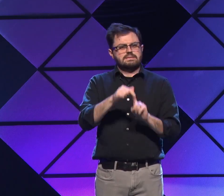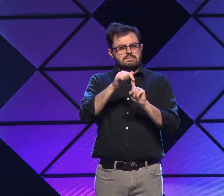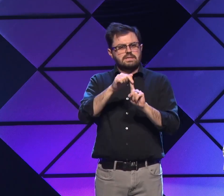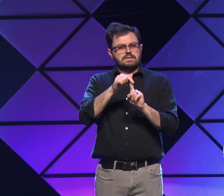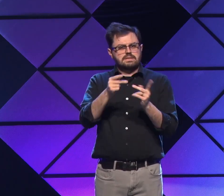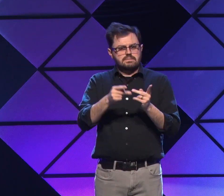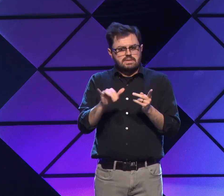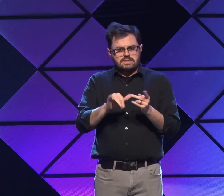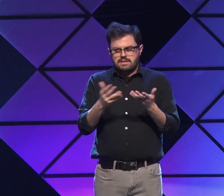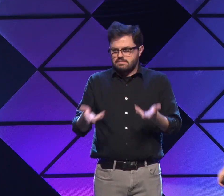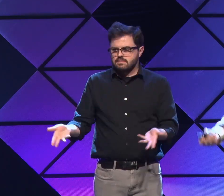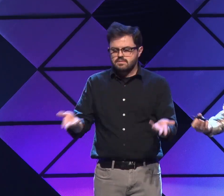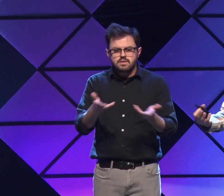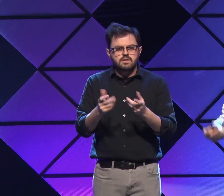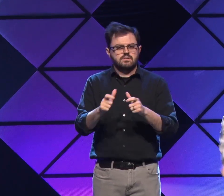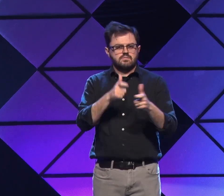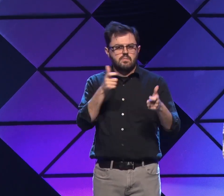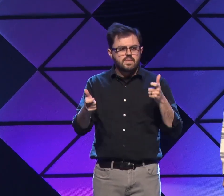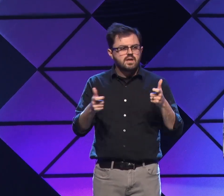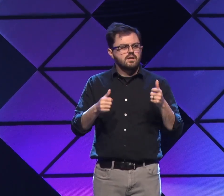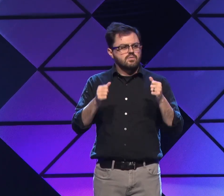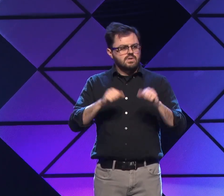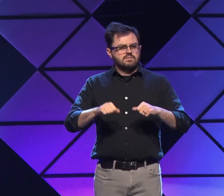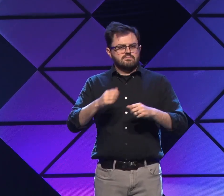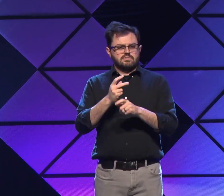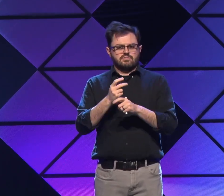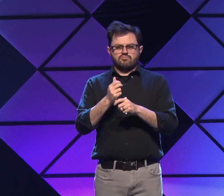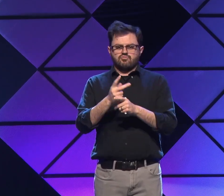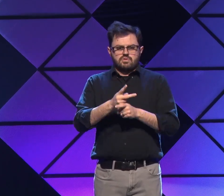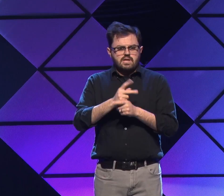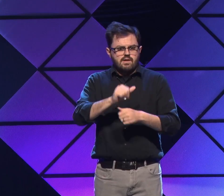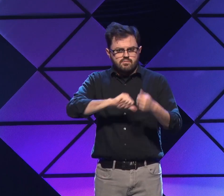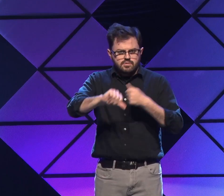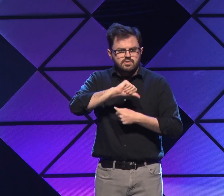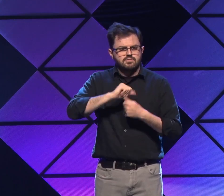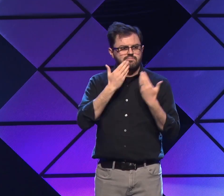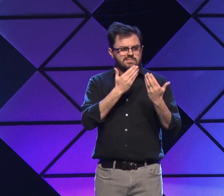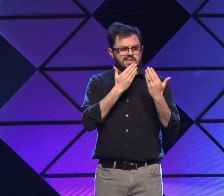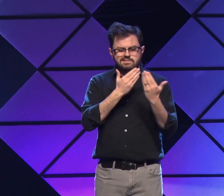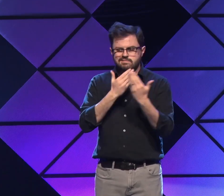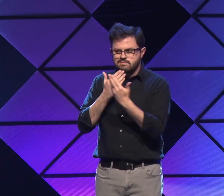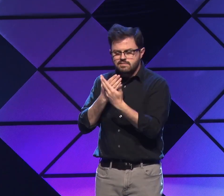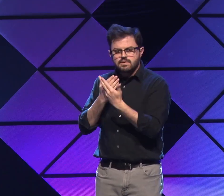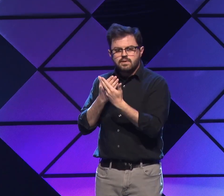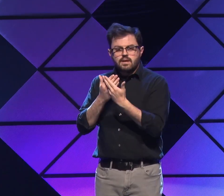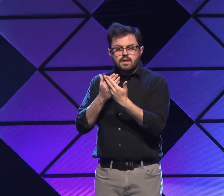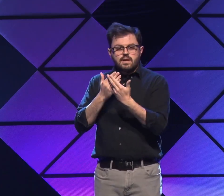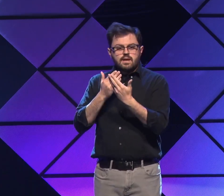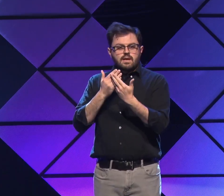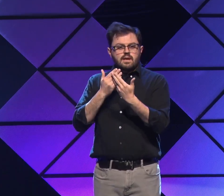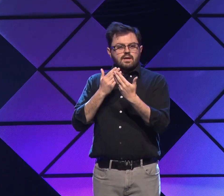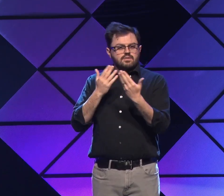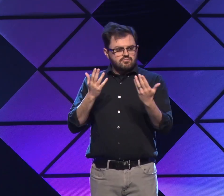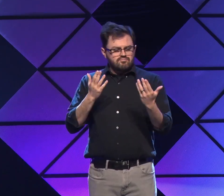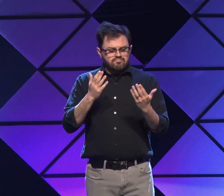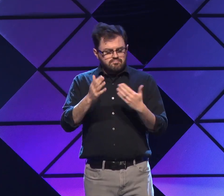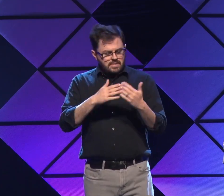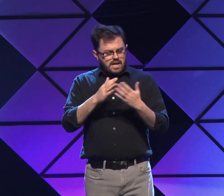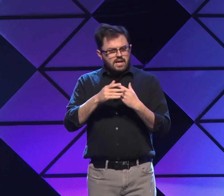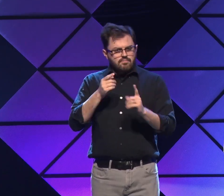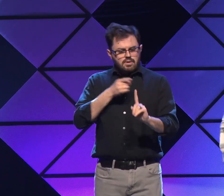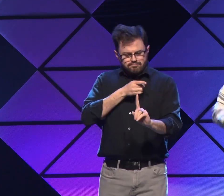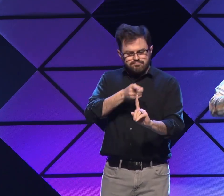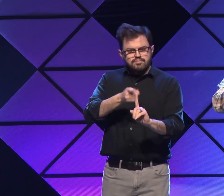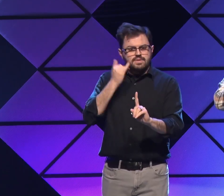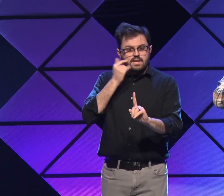people can care for one another. That really is the heartbeat of it. So thank you very much. But like I was saying, if you're a guest, just send me a text message and